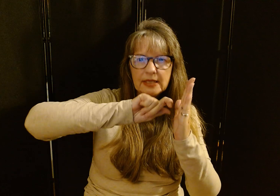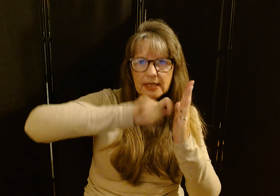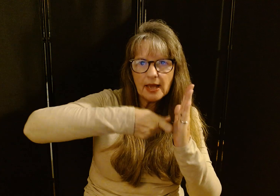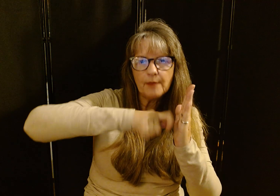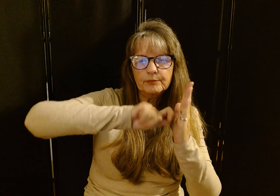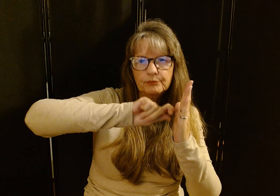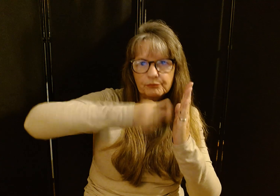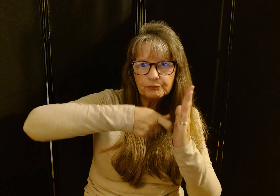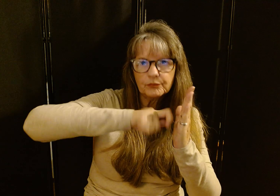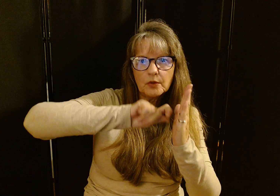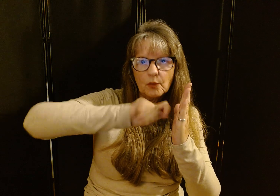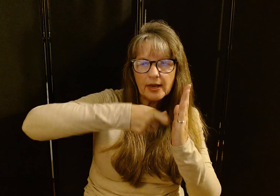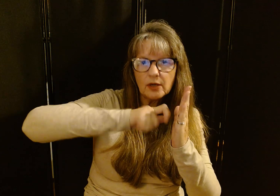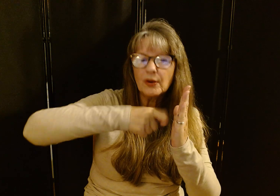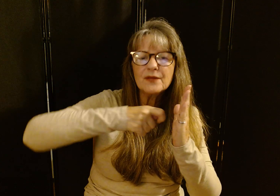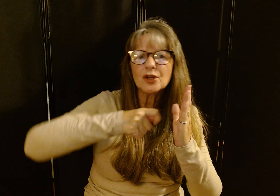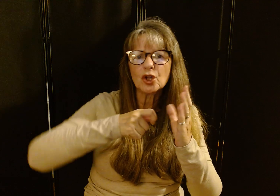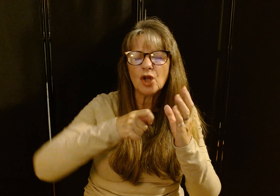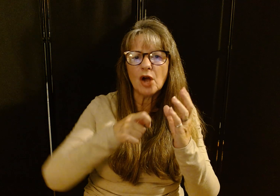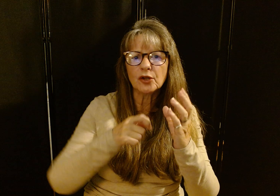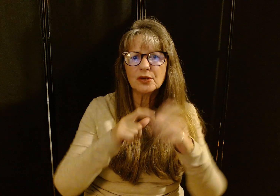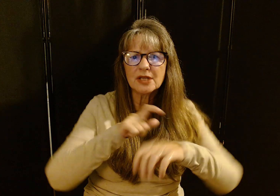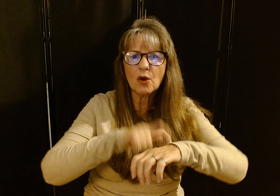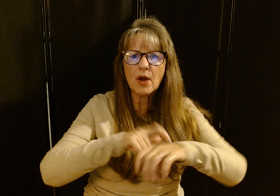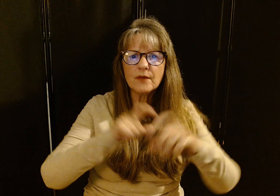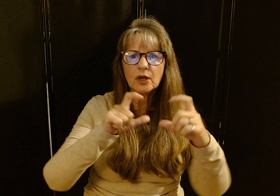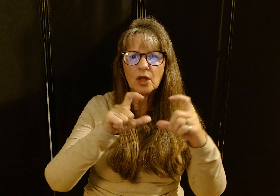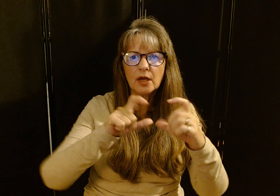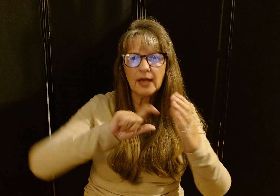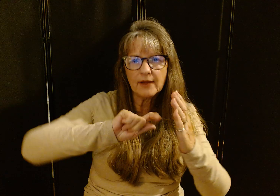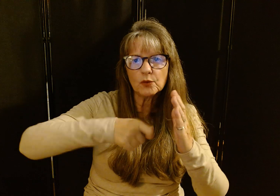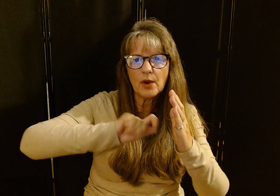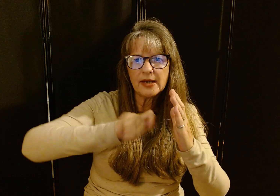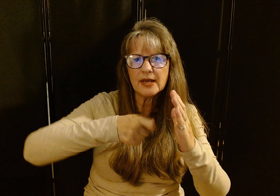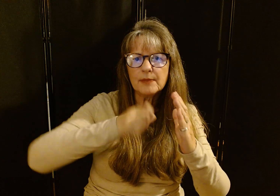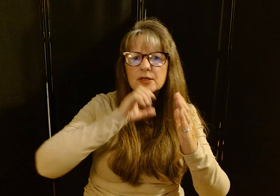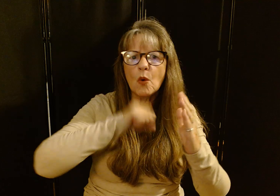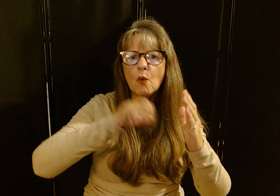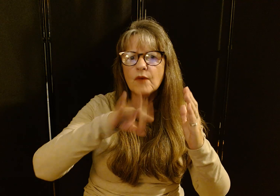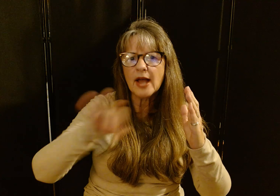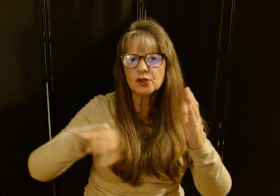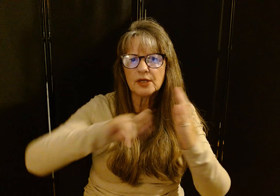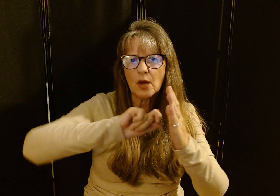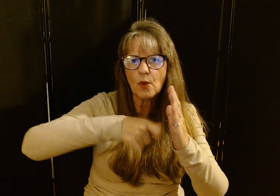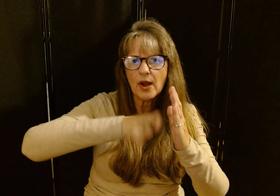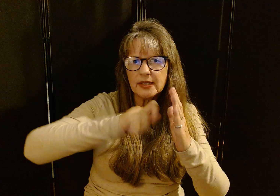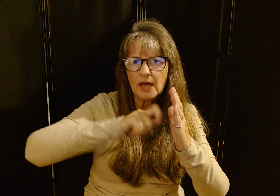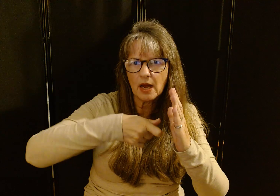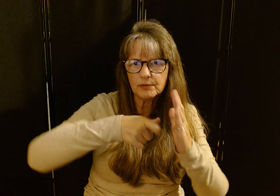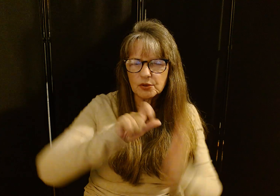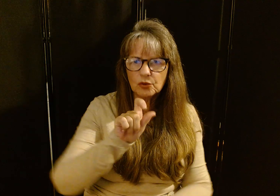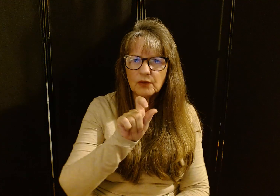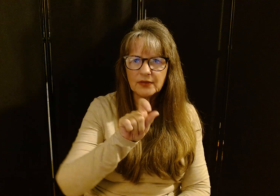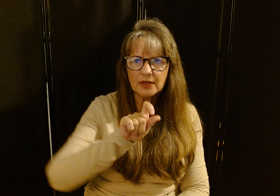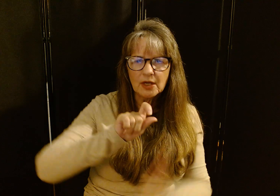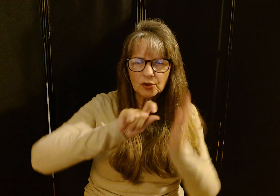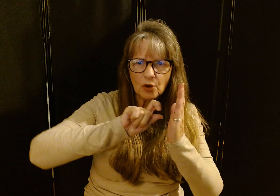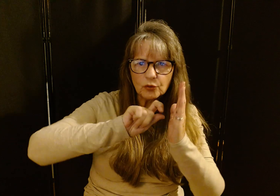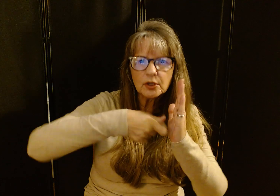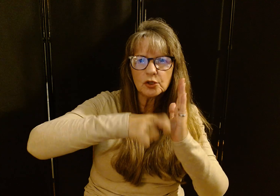up, right? Or even a clock. You could say, oh, I have a clock and I have to wind it up. It's old-fashioned, I wind it up. So you're holding on to it